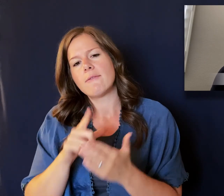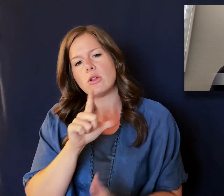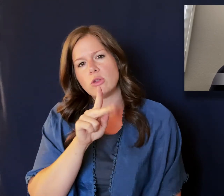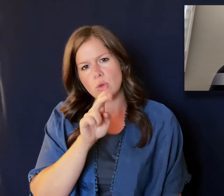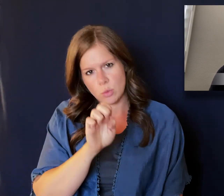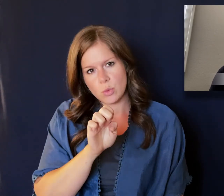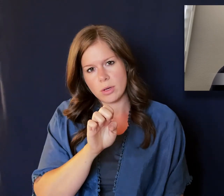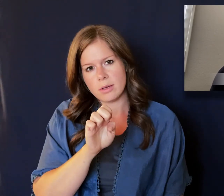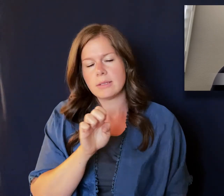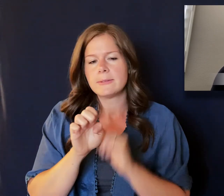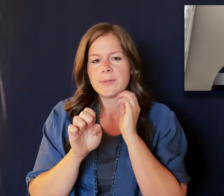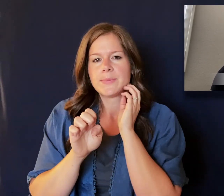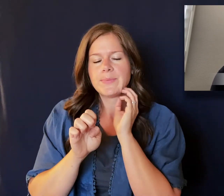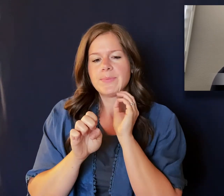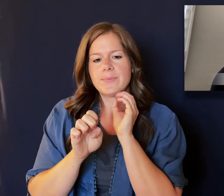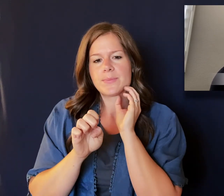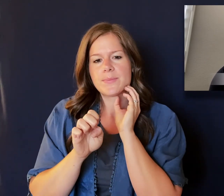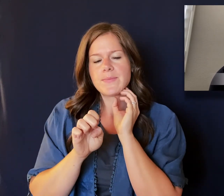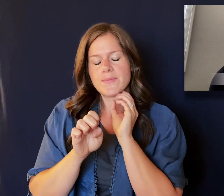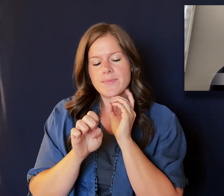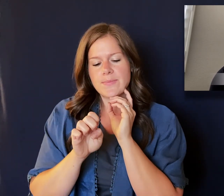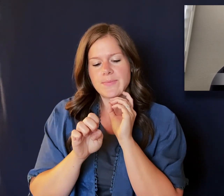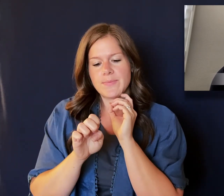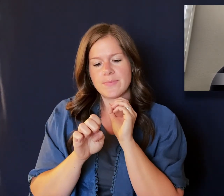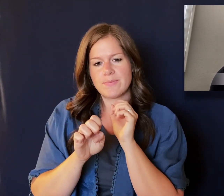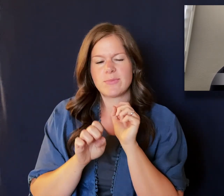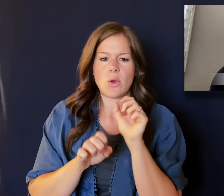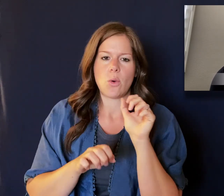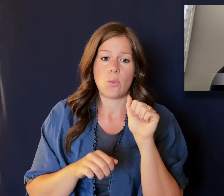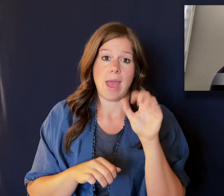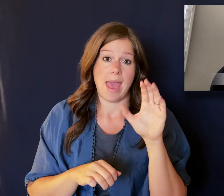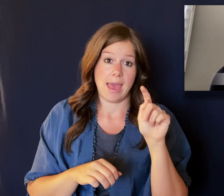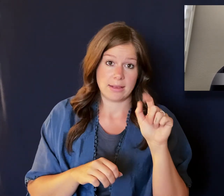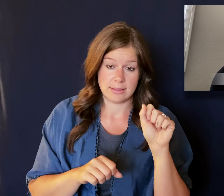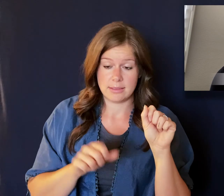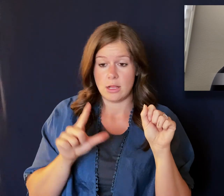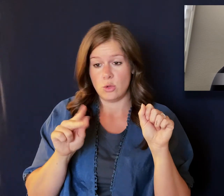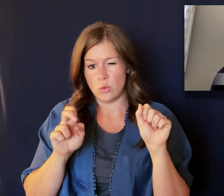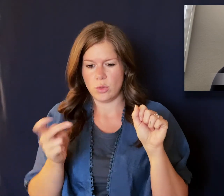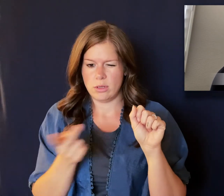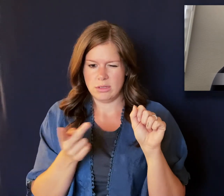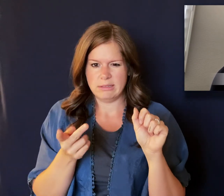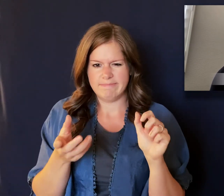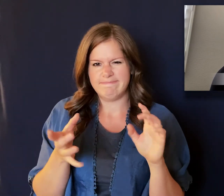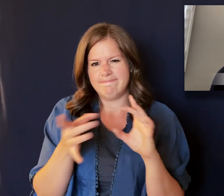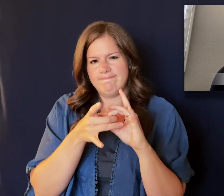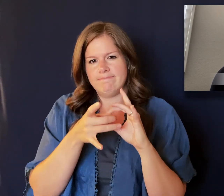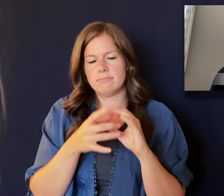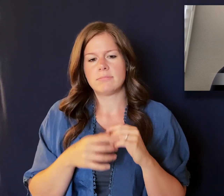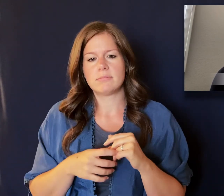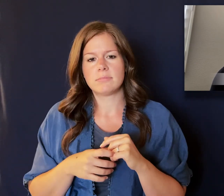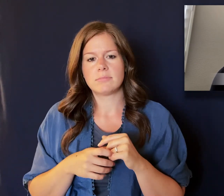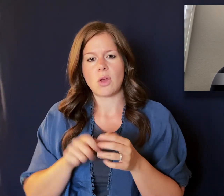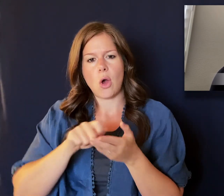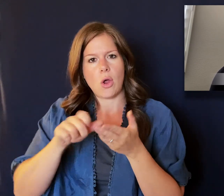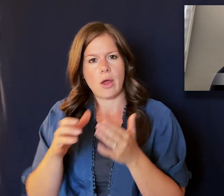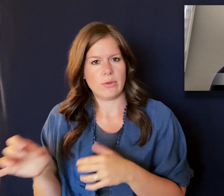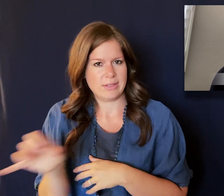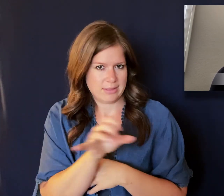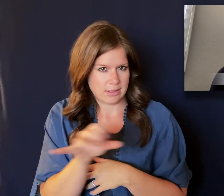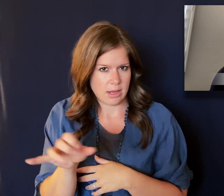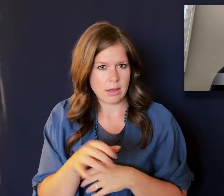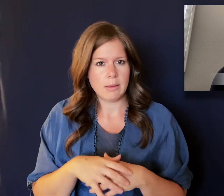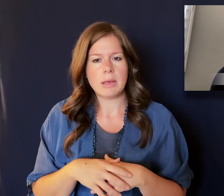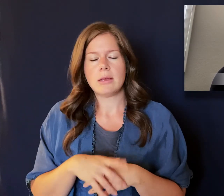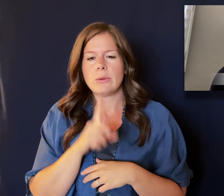Acts. The person Luke wrote the book of Acts as a history of the